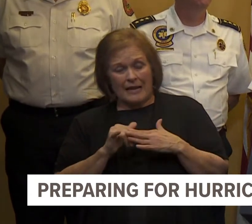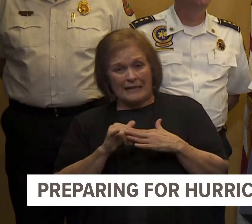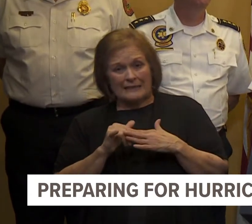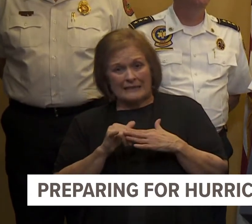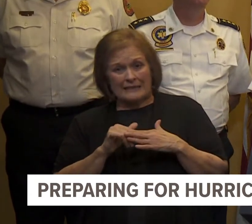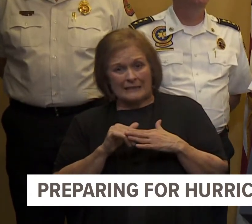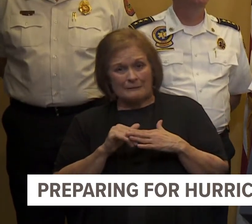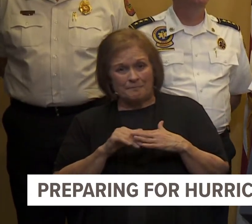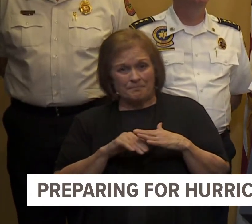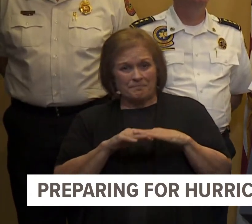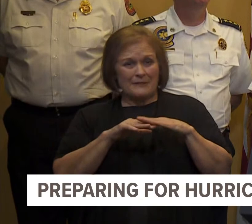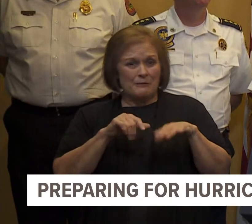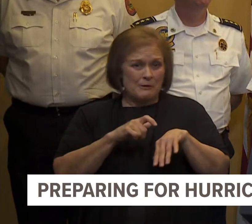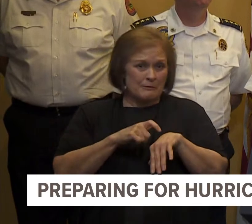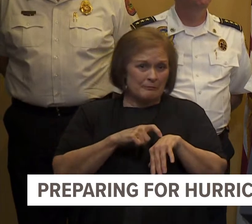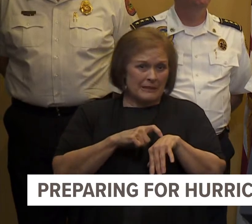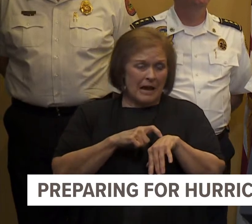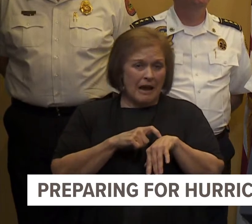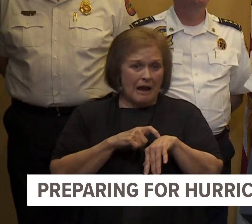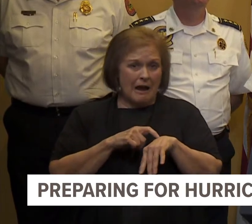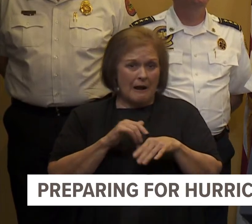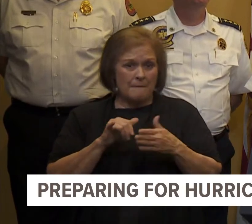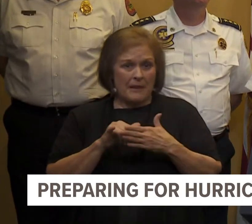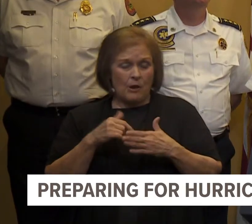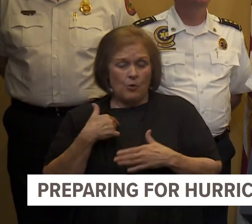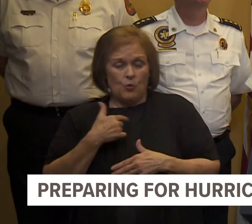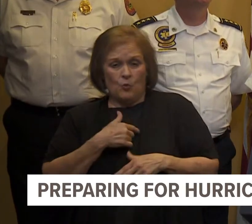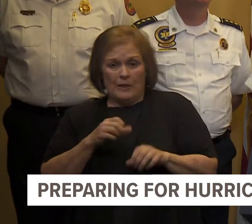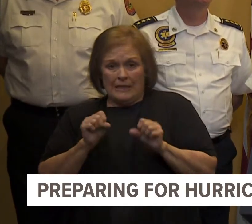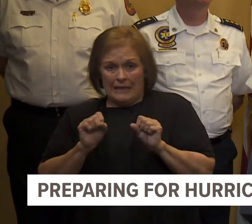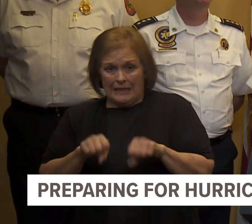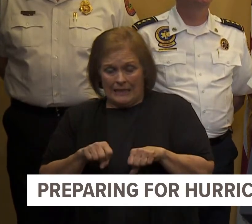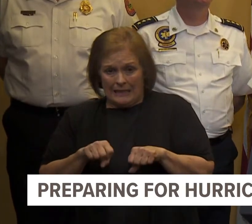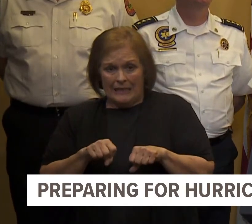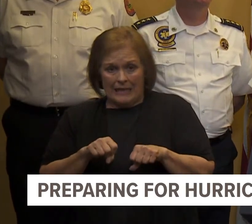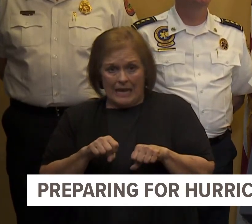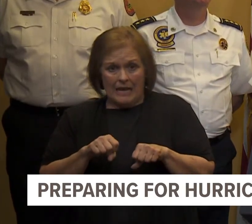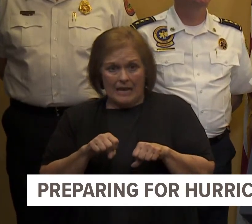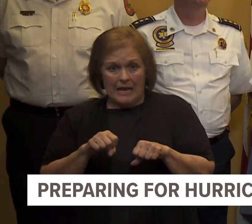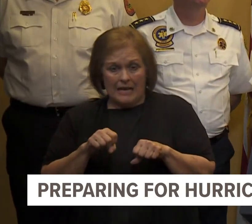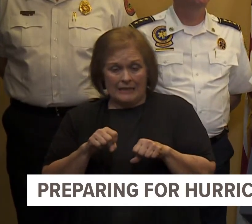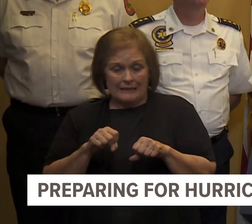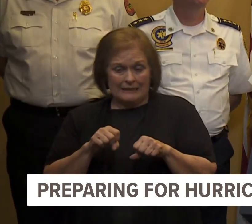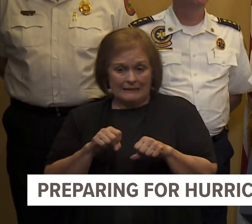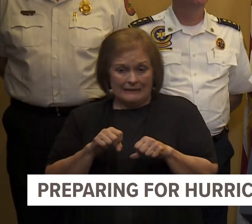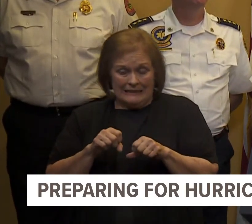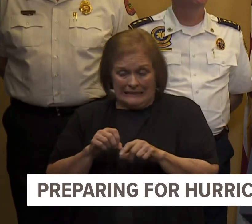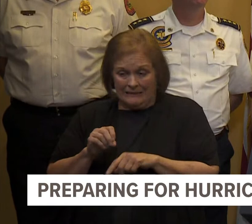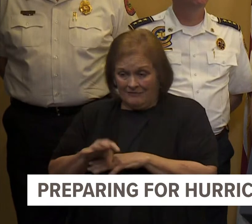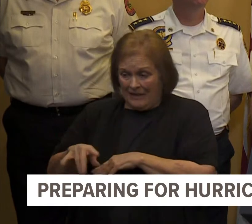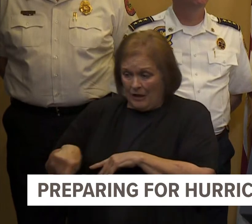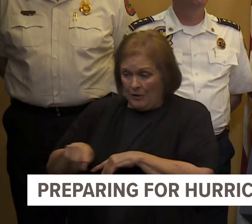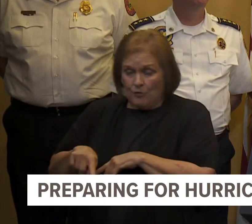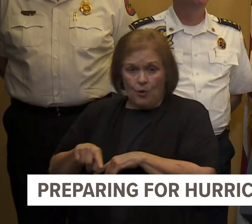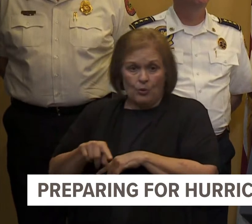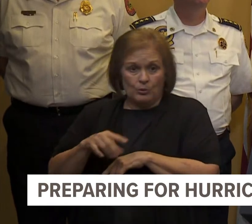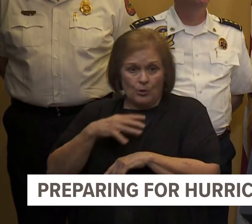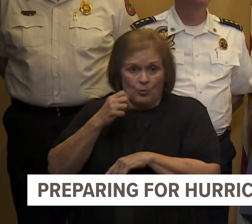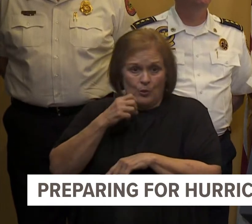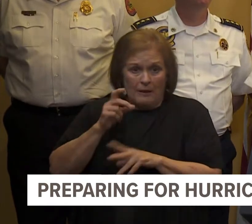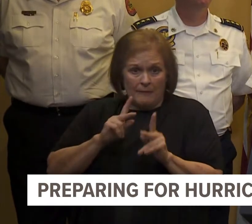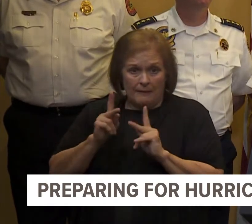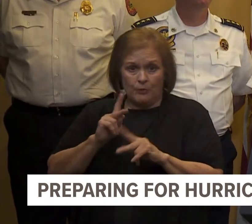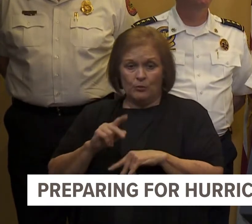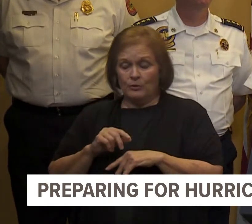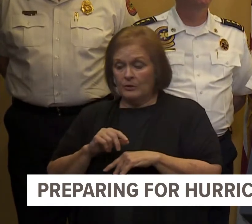minimum time that we would have to put something together that could realistically make an impact, particularly on those vulnerable populations, and triaging